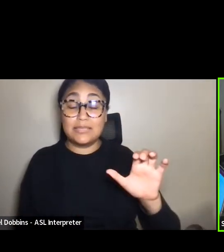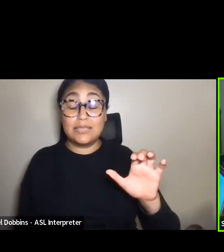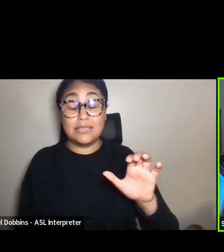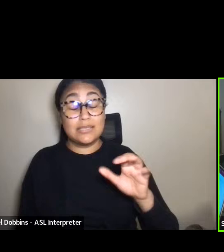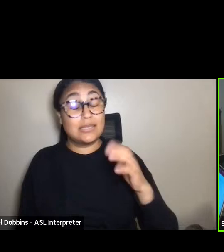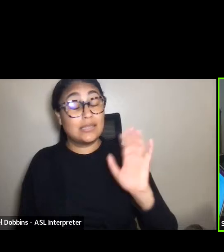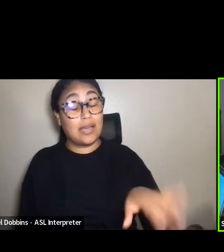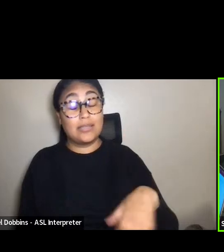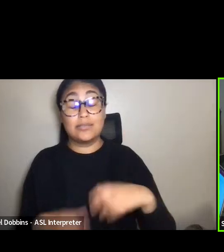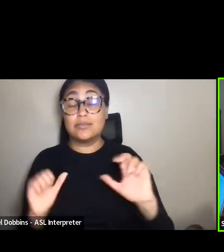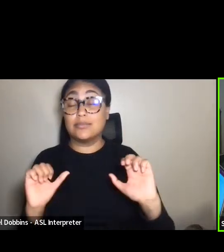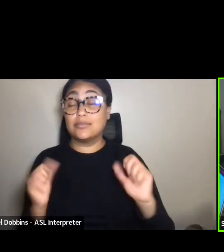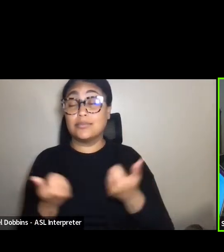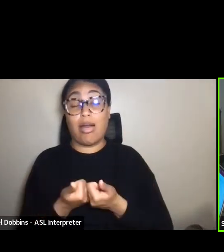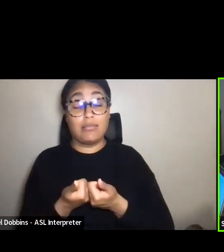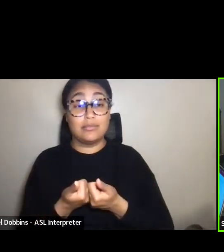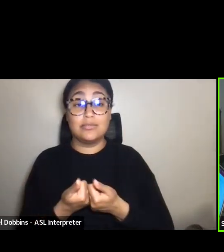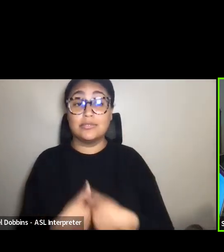real challenge.